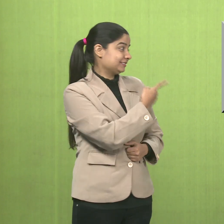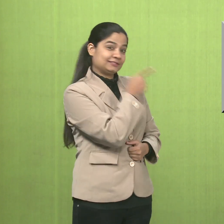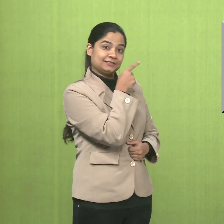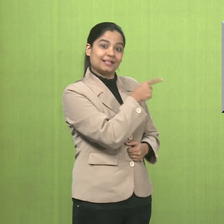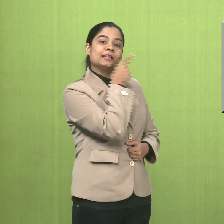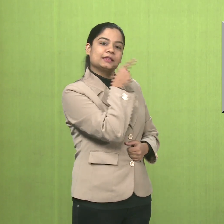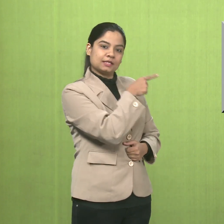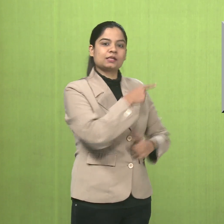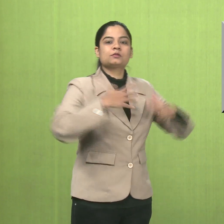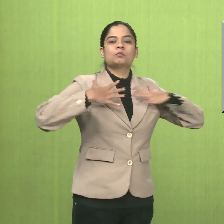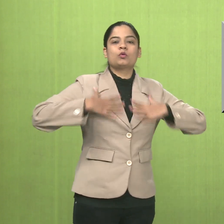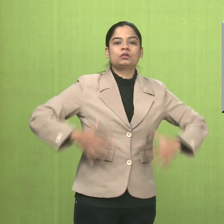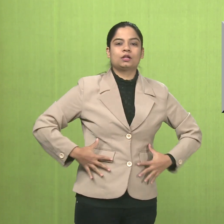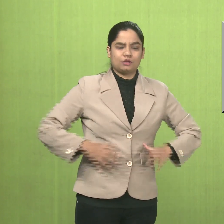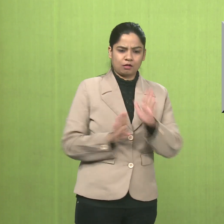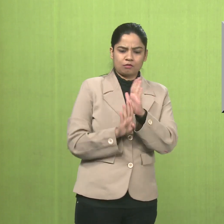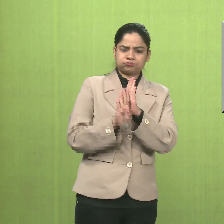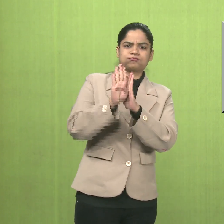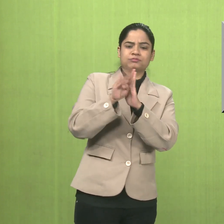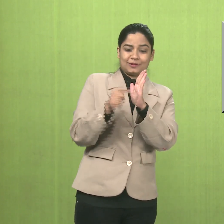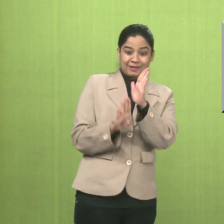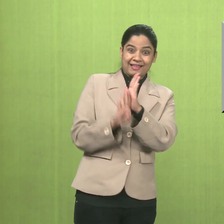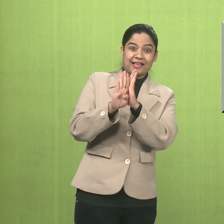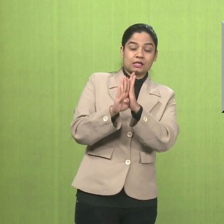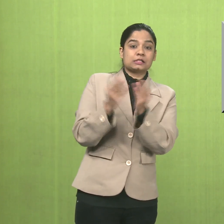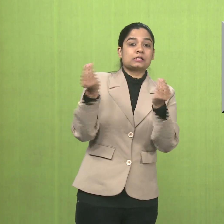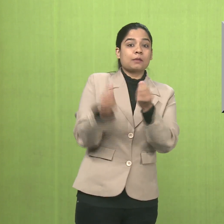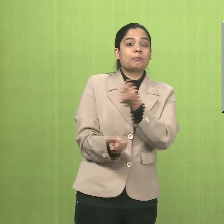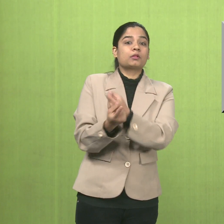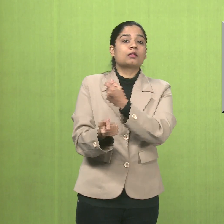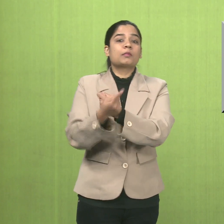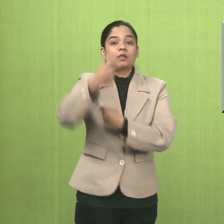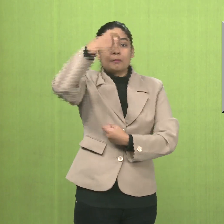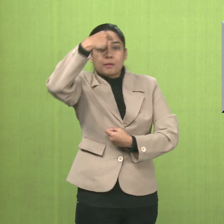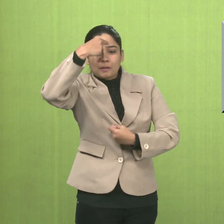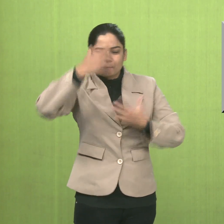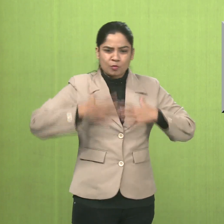see from the picture in the PPT, Concerns and Issues of Human Development.